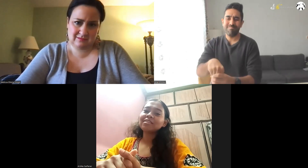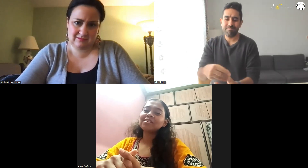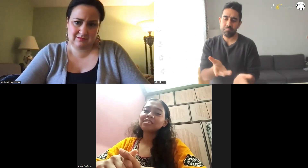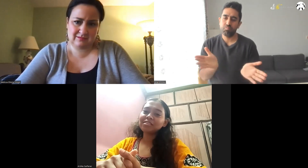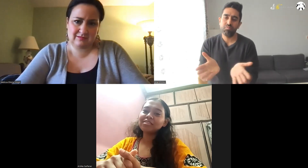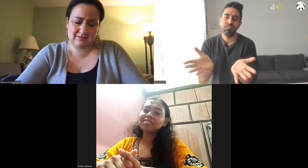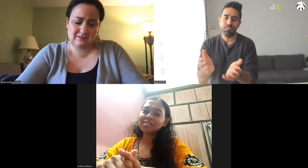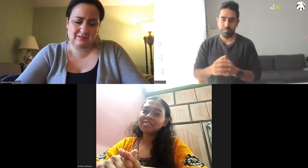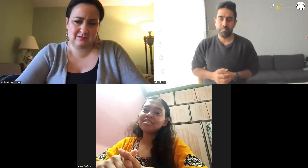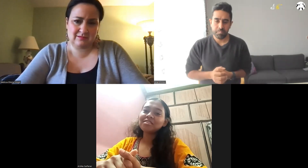And you can be with other women for this.